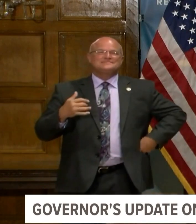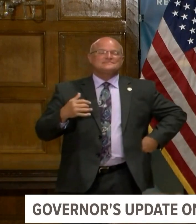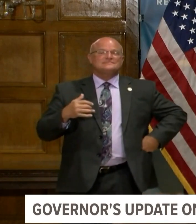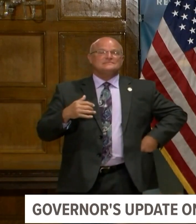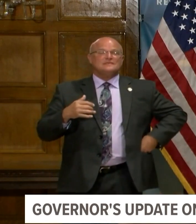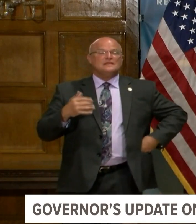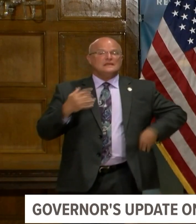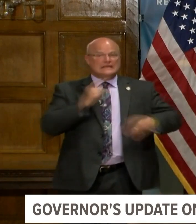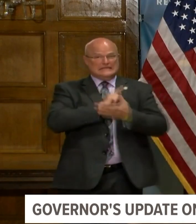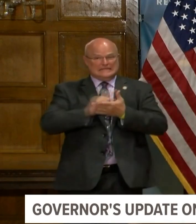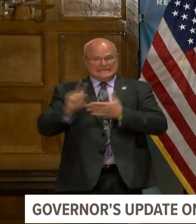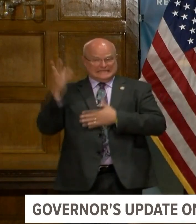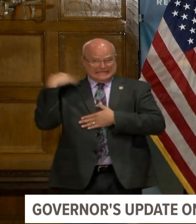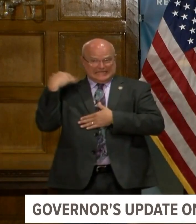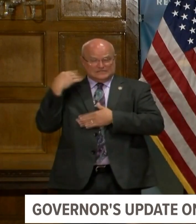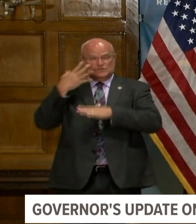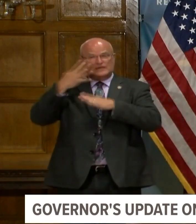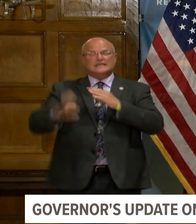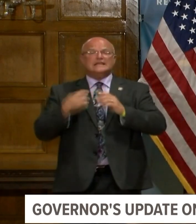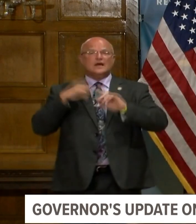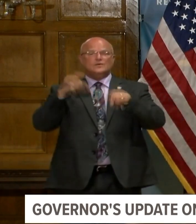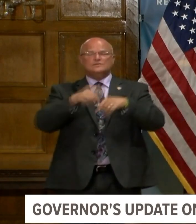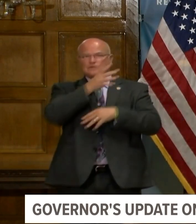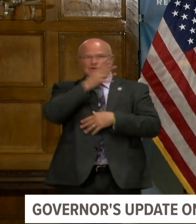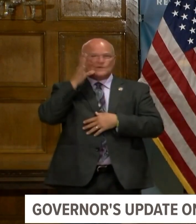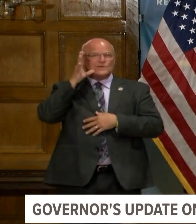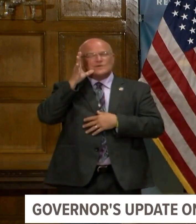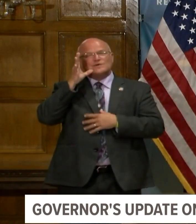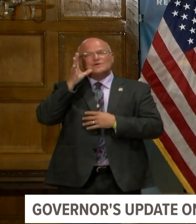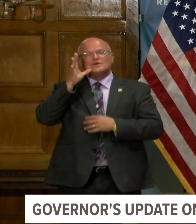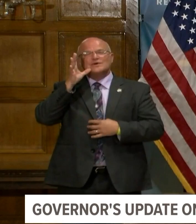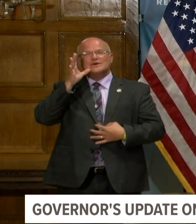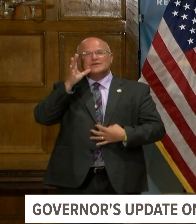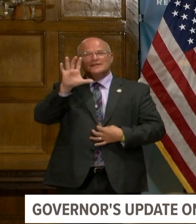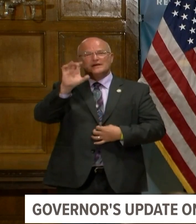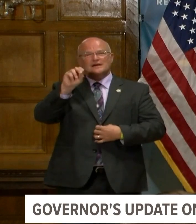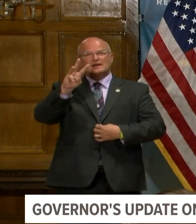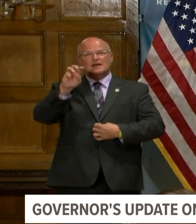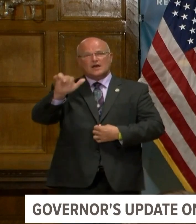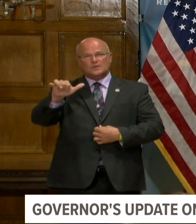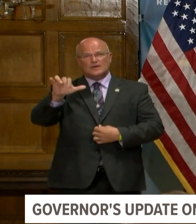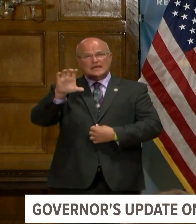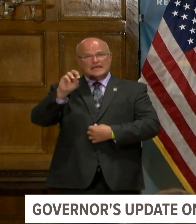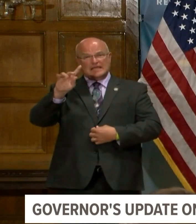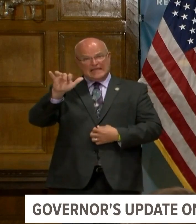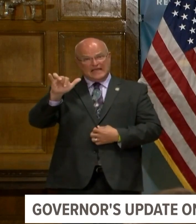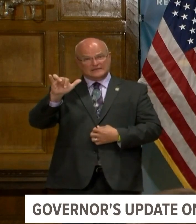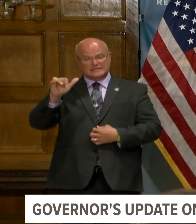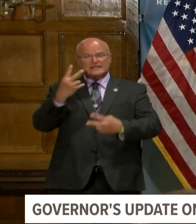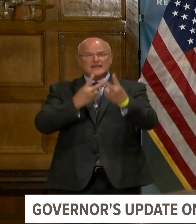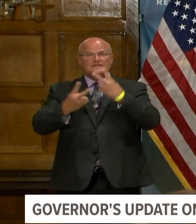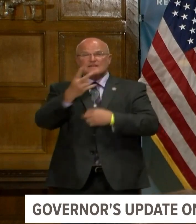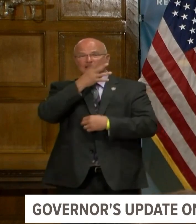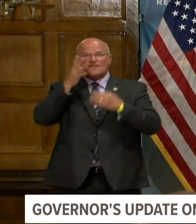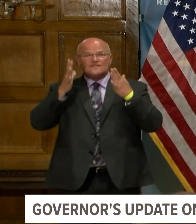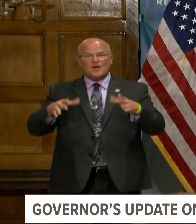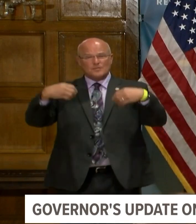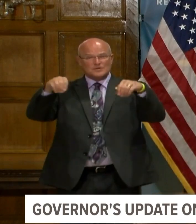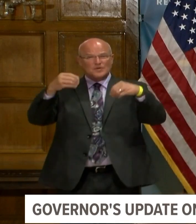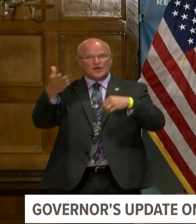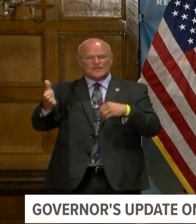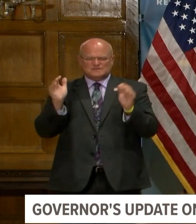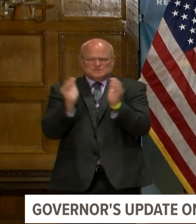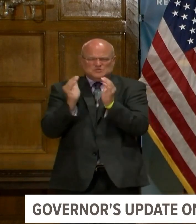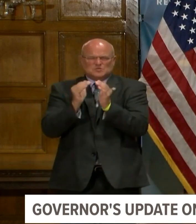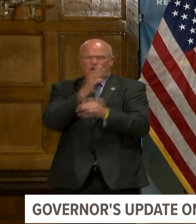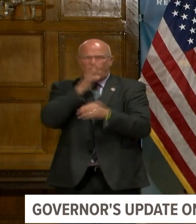This last weekend, I had the occasion to go into rural Conway County, and I visited the farmers market there. It was a